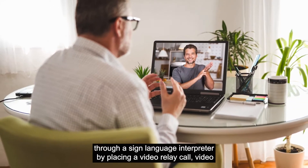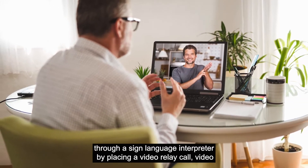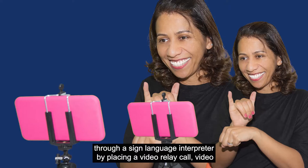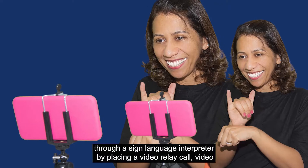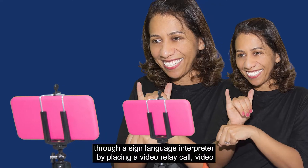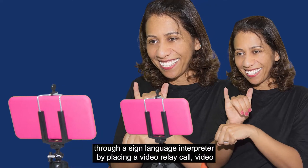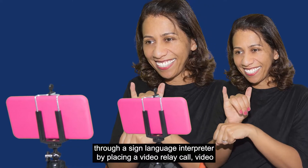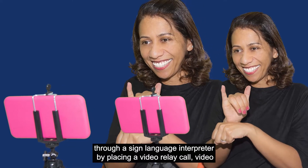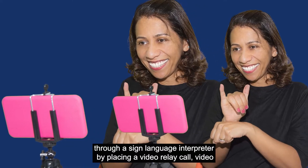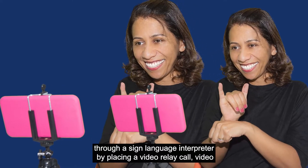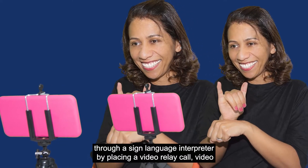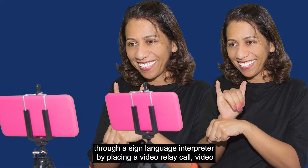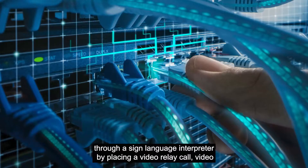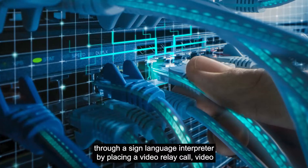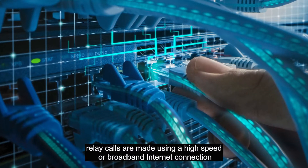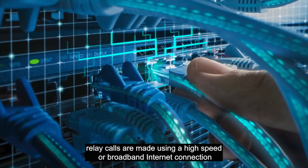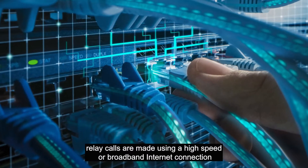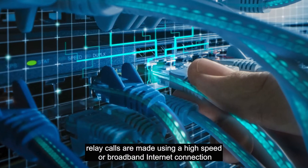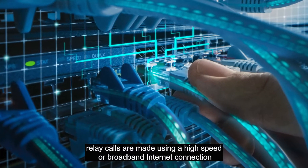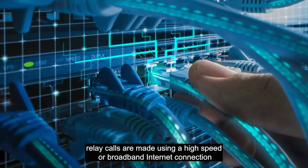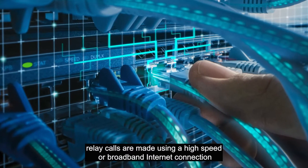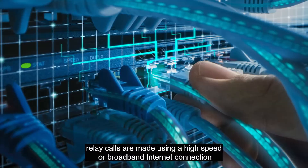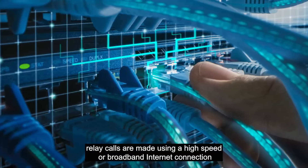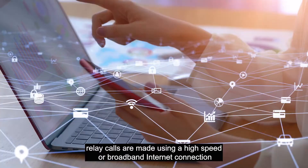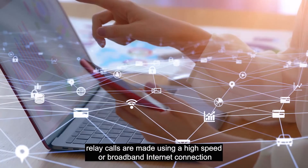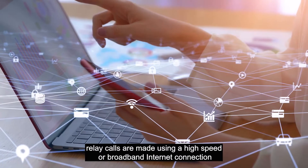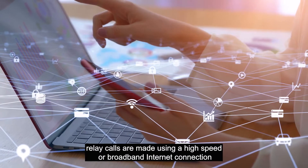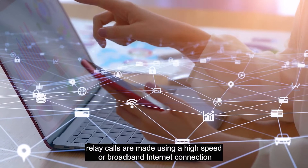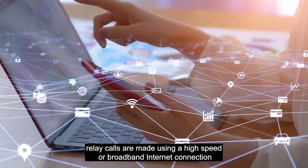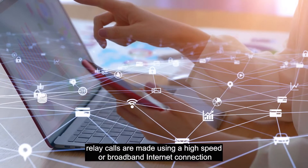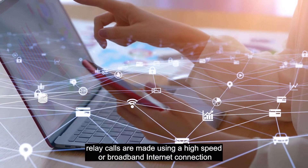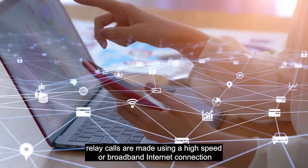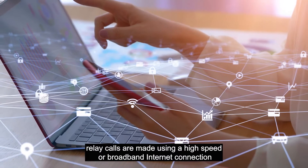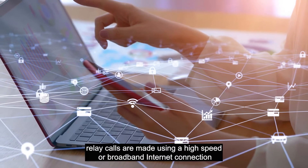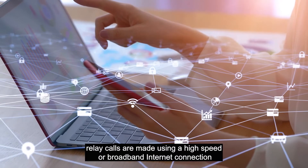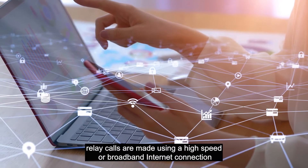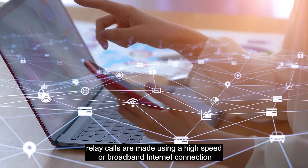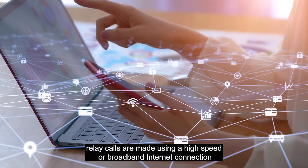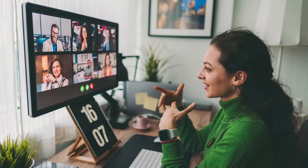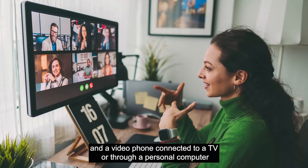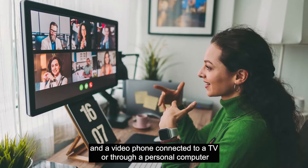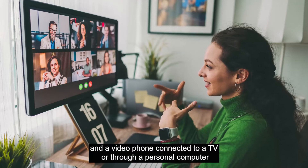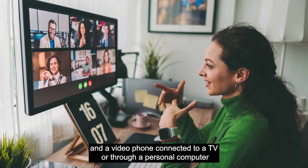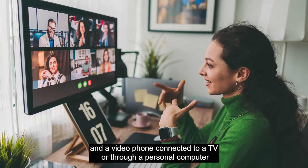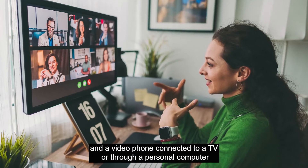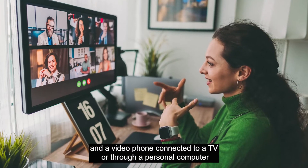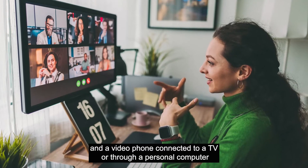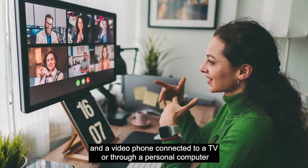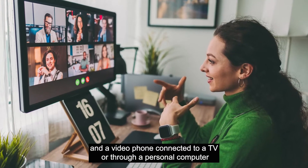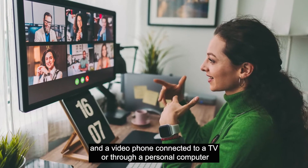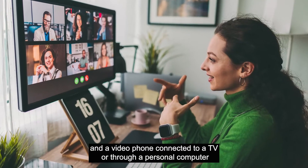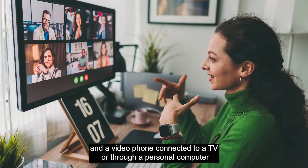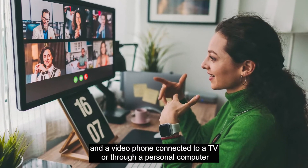by placing a video relay call. Video relay calls are made using a high-speed or broadband internet connection and a video phone